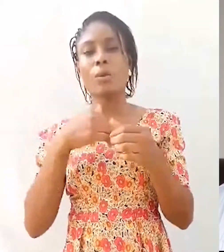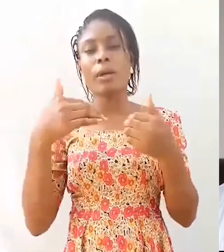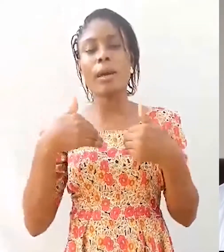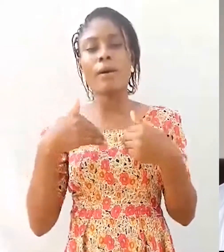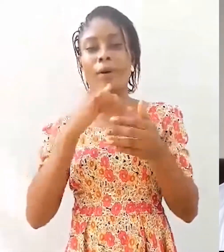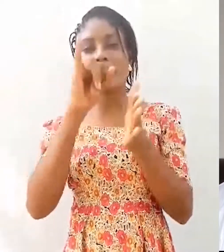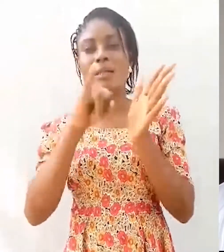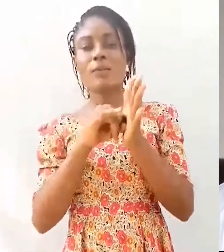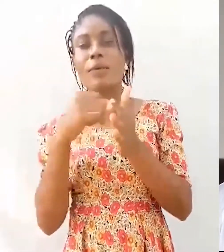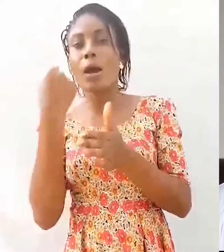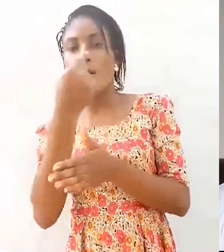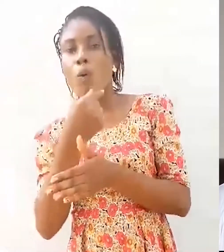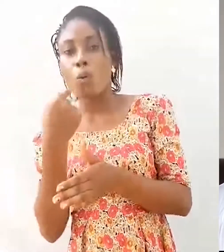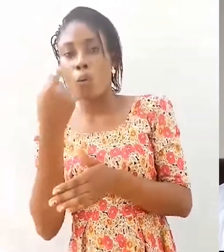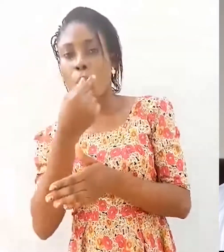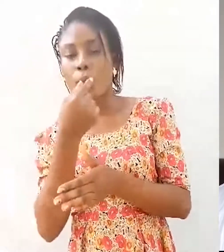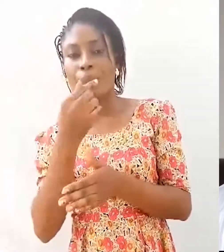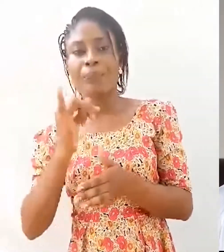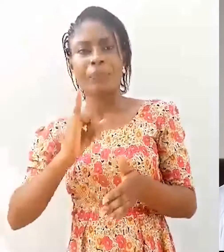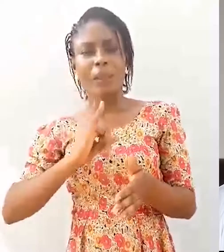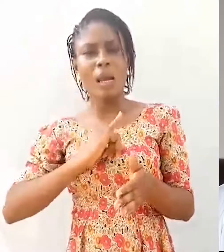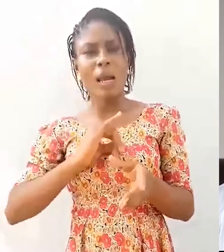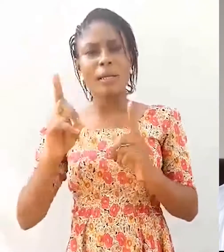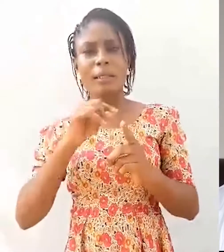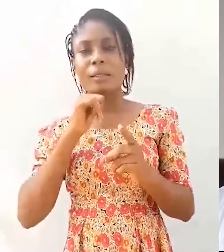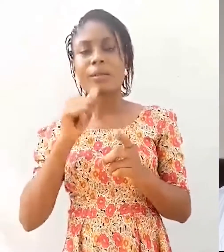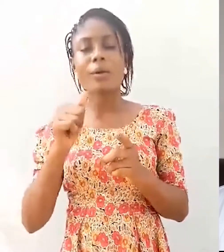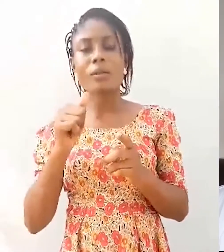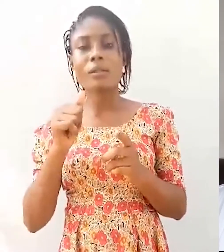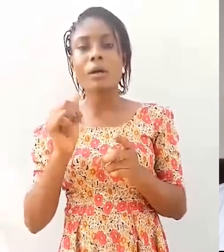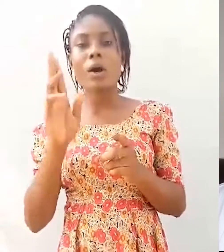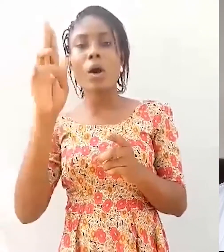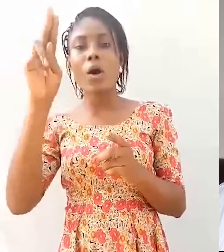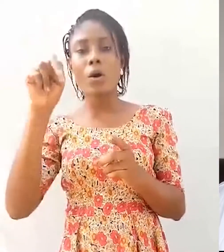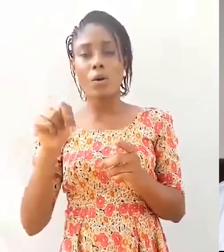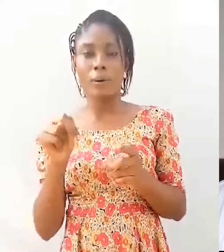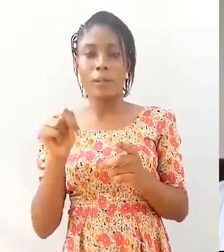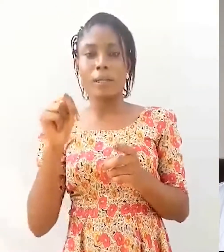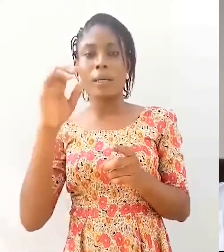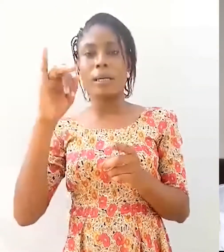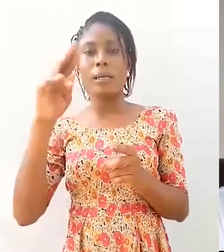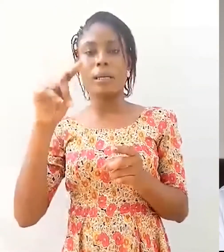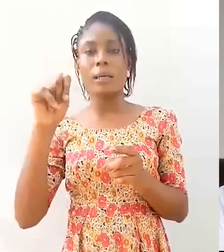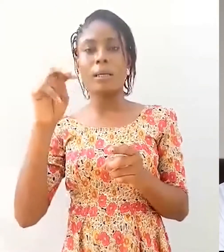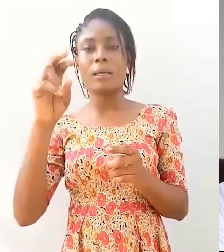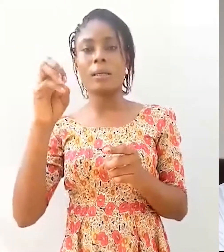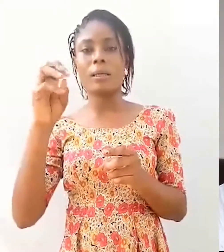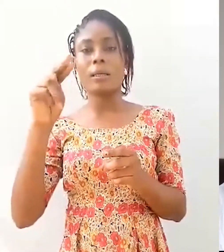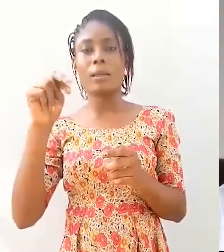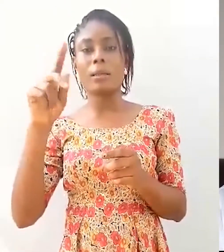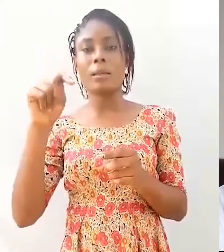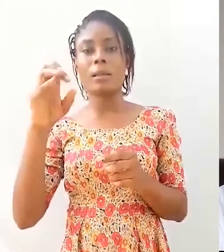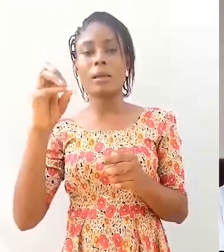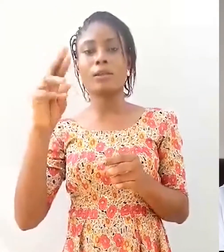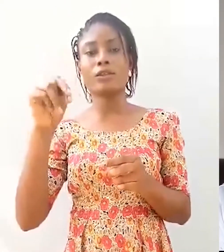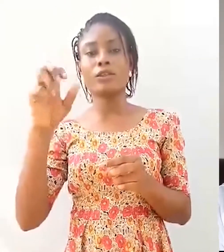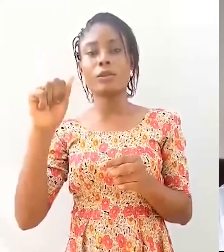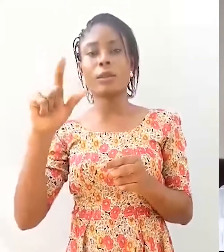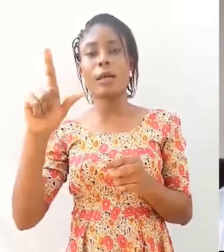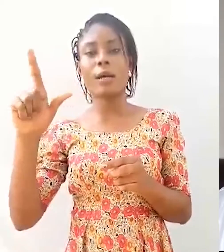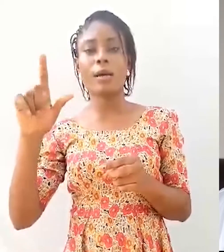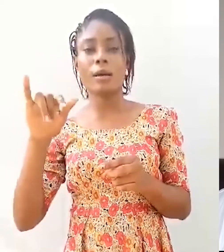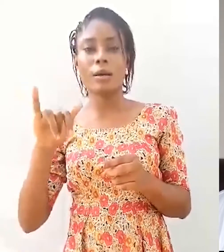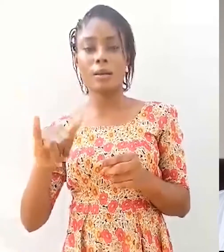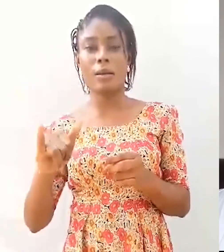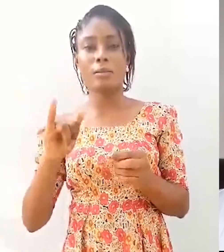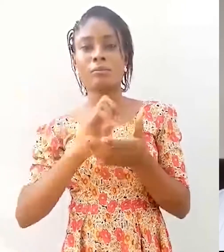I didn't unintentionally miss out the parents. Of course, the parents are part of the